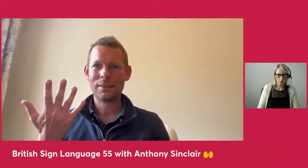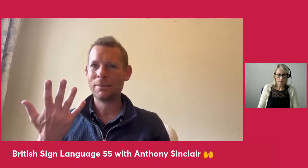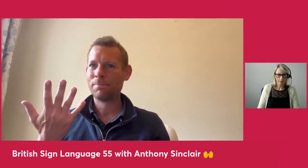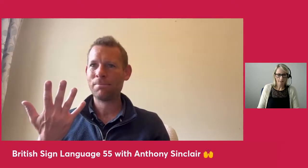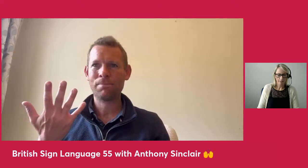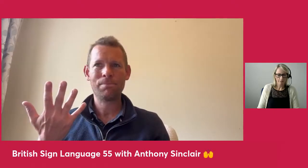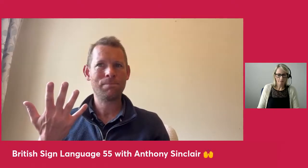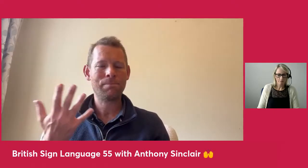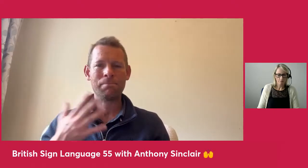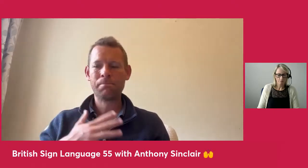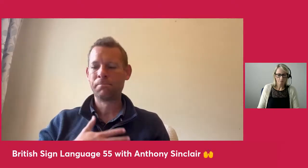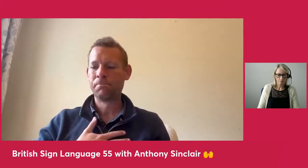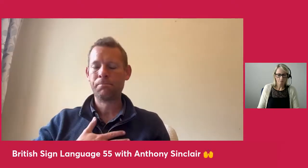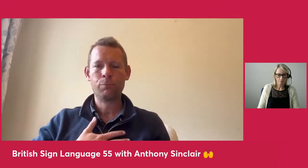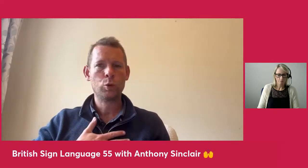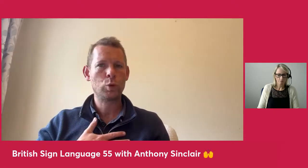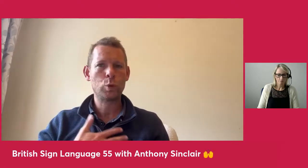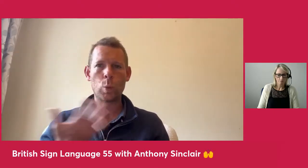don't like.